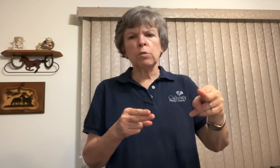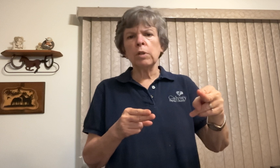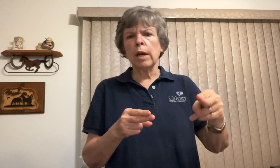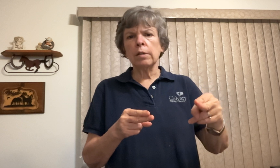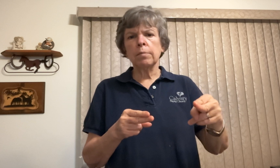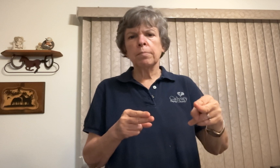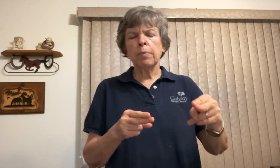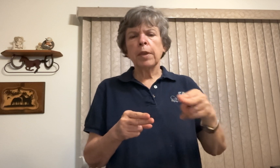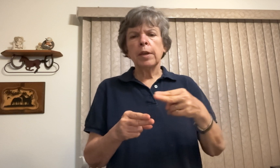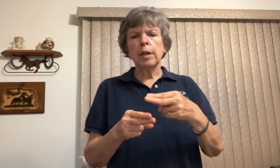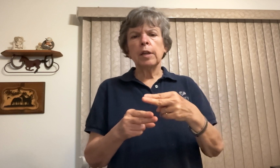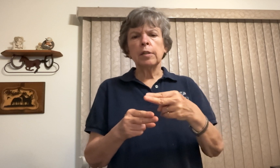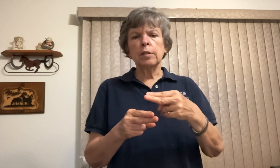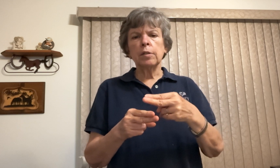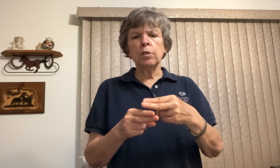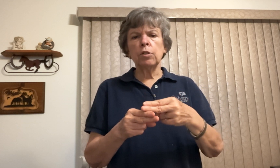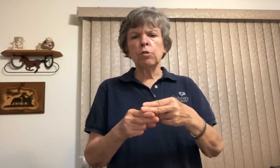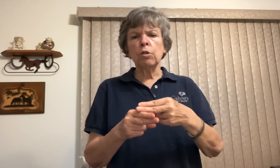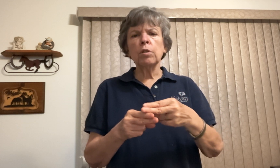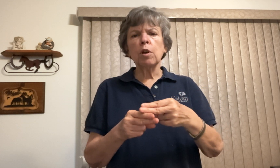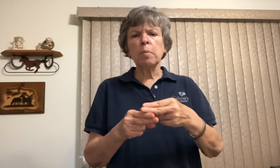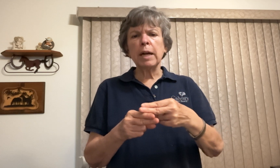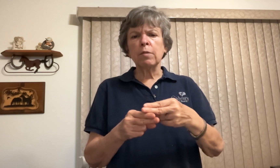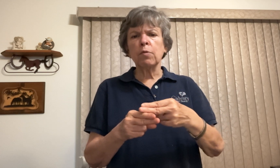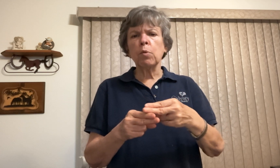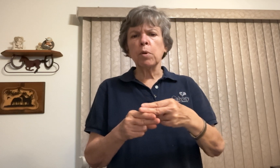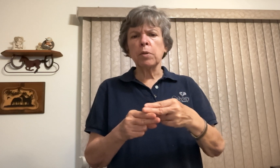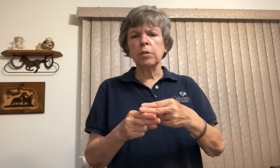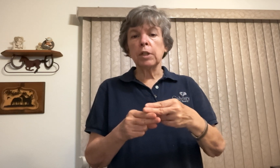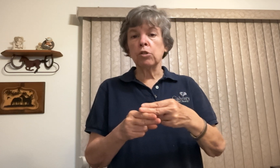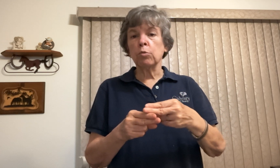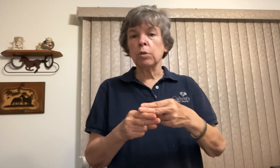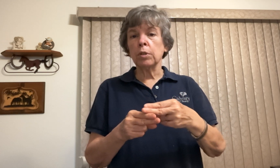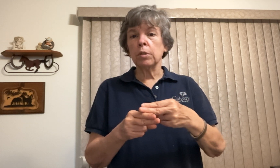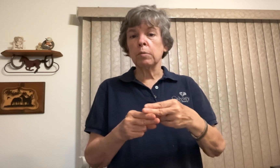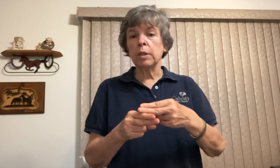that. And you could go back and forth and say short this way.